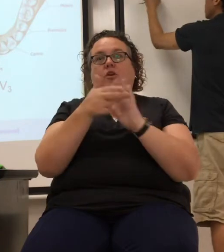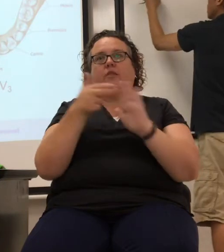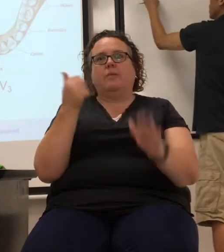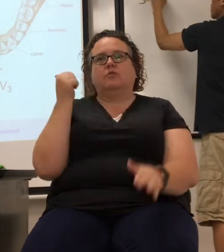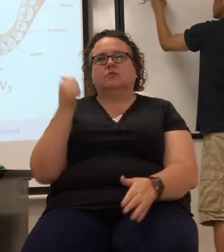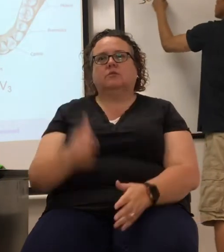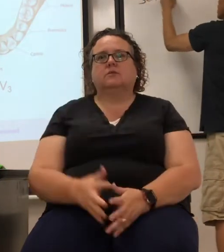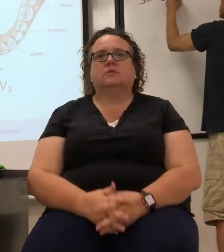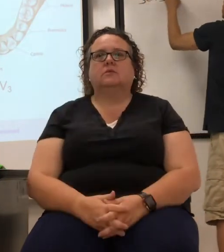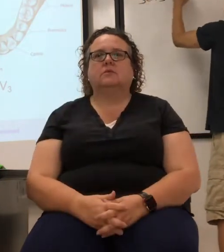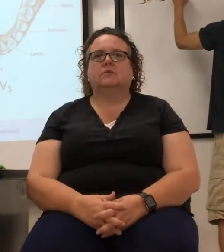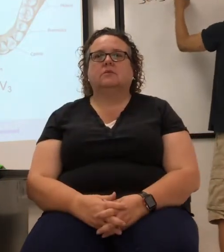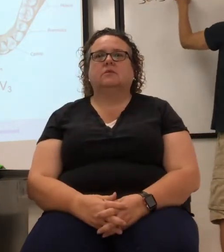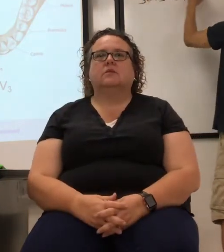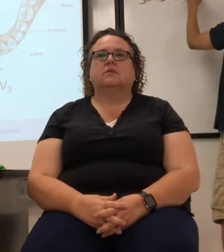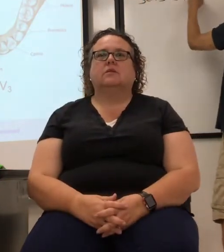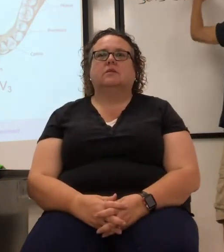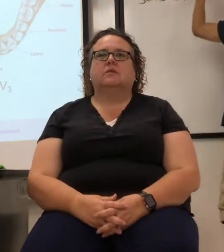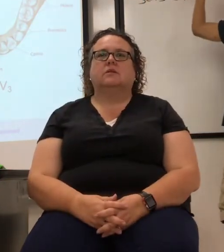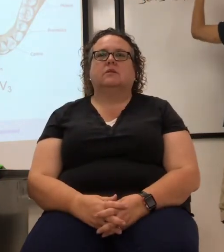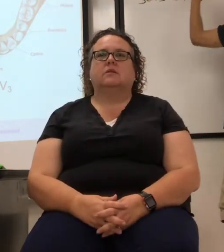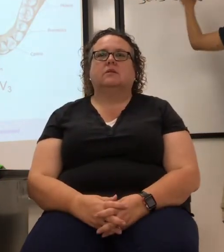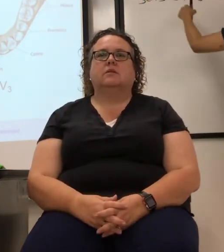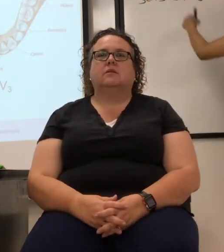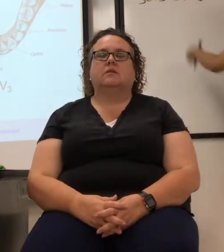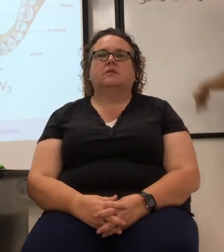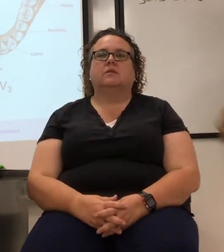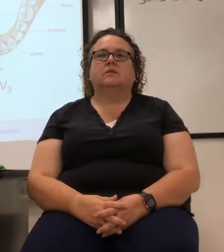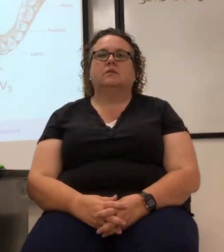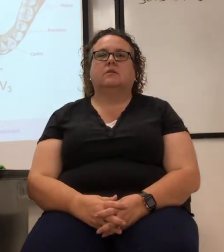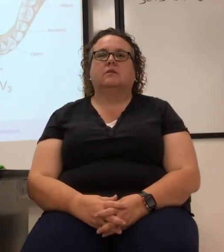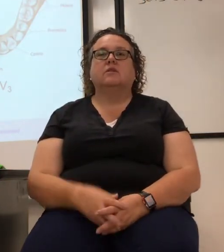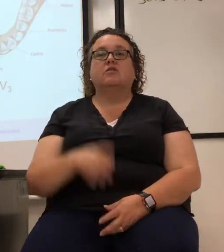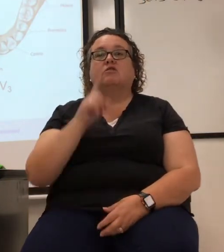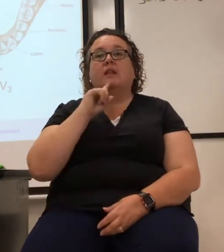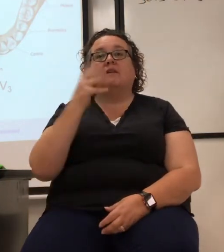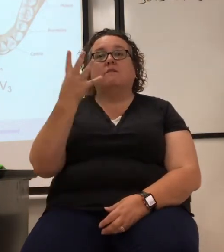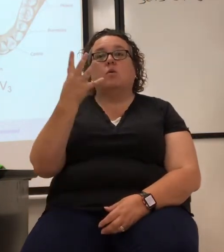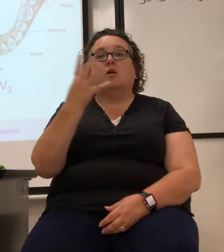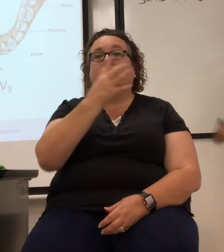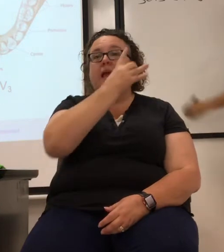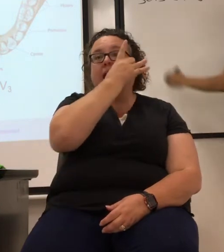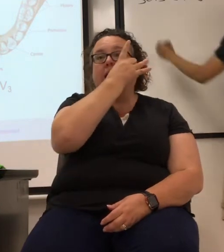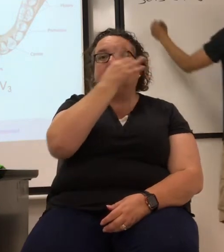there. Sets of 8, basically 4 sets of 8, right? So